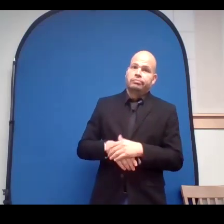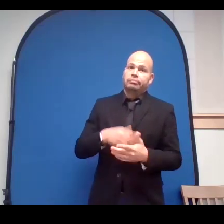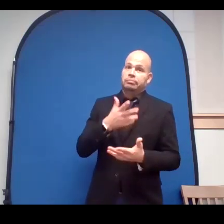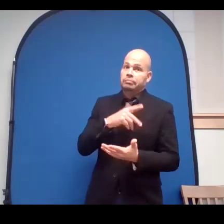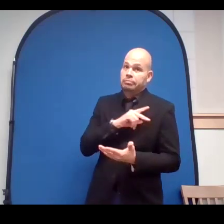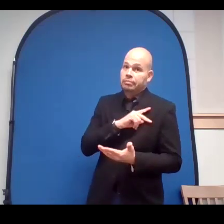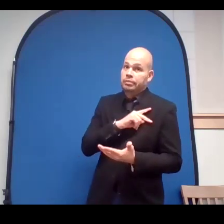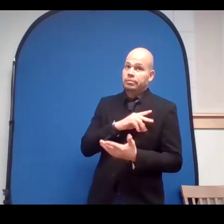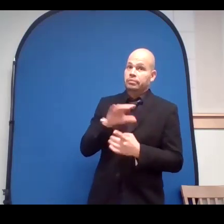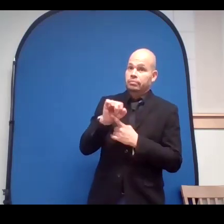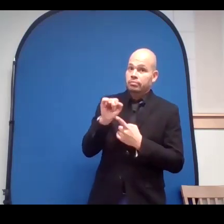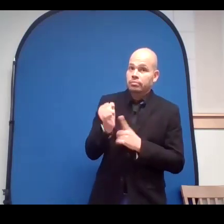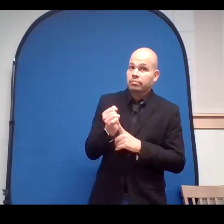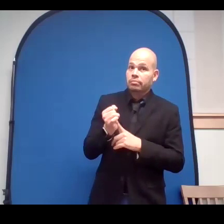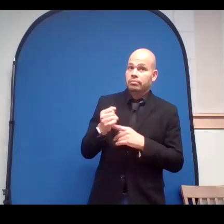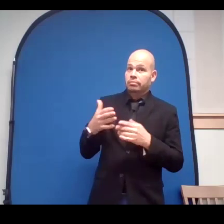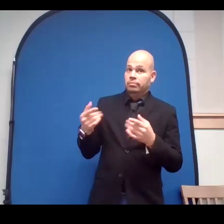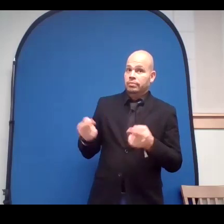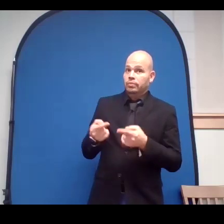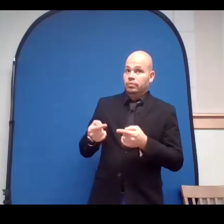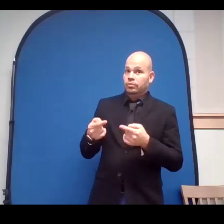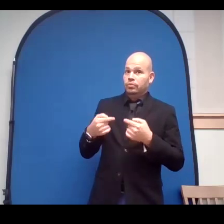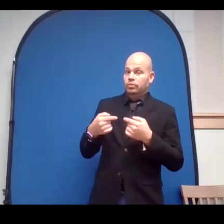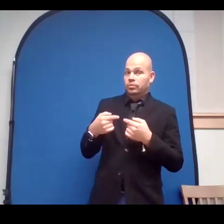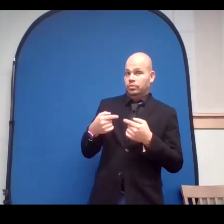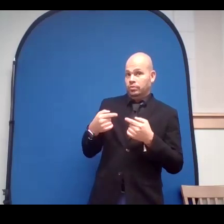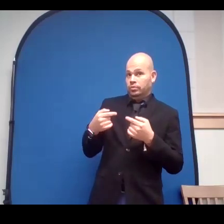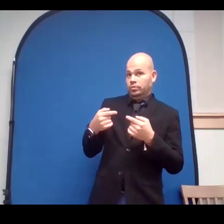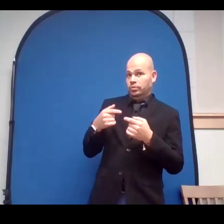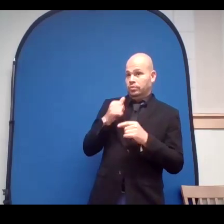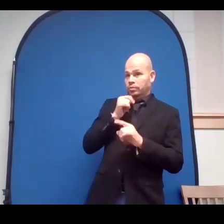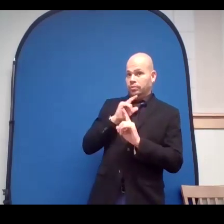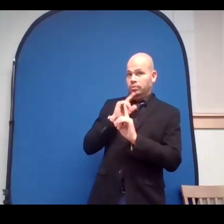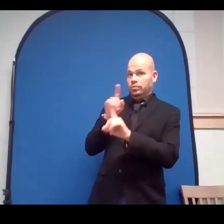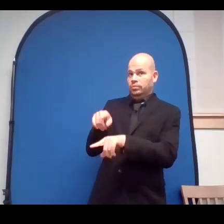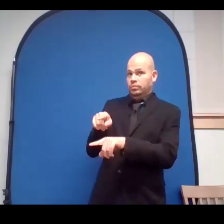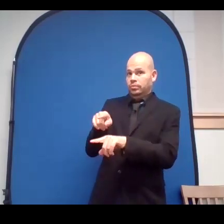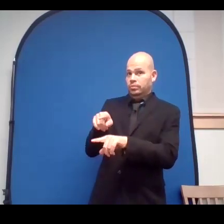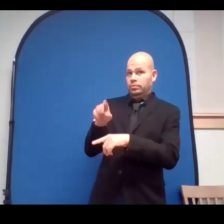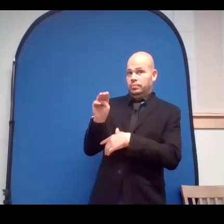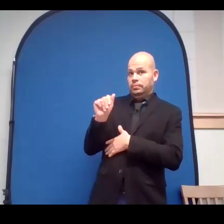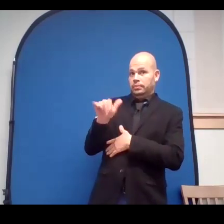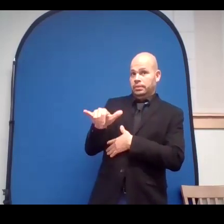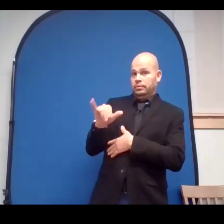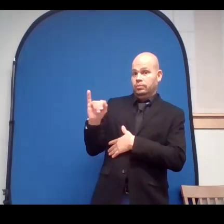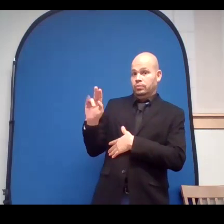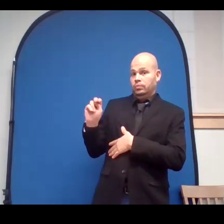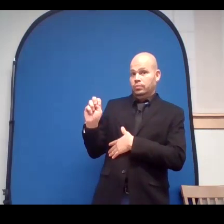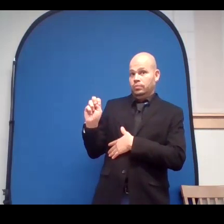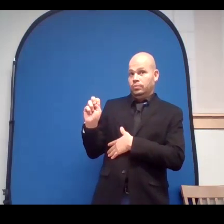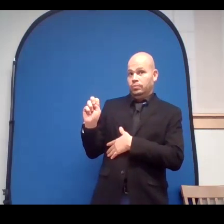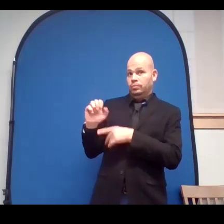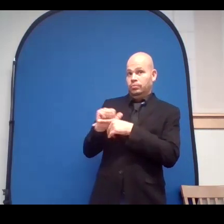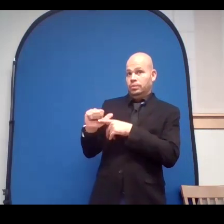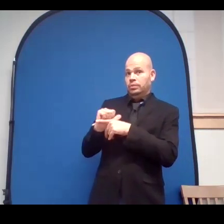not. Did not attend the April battle assembly, May battle assembly, or June battle assembly due to personal as well